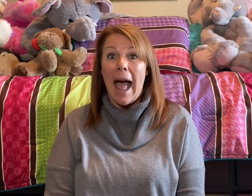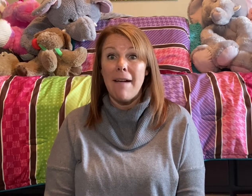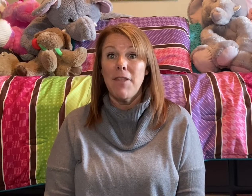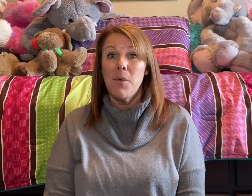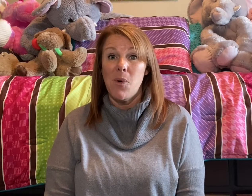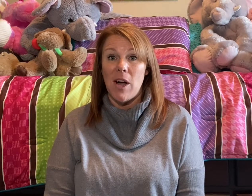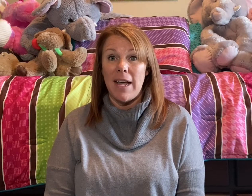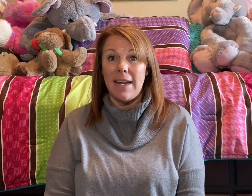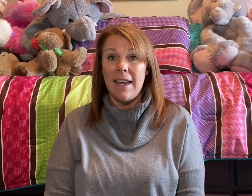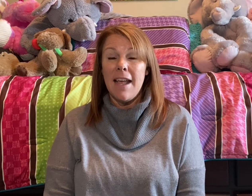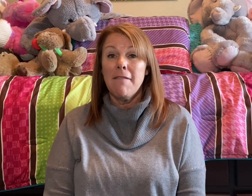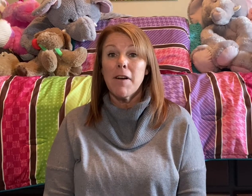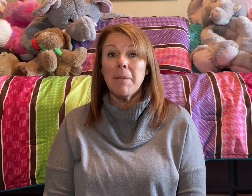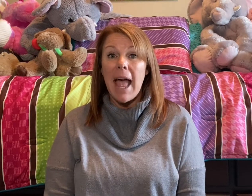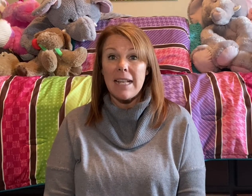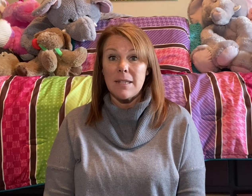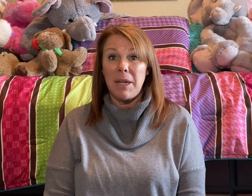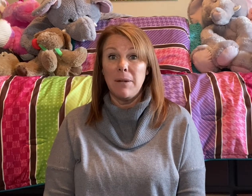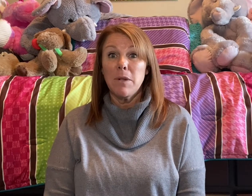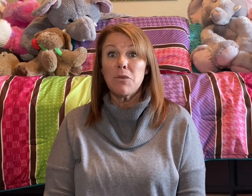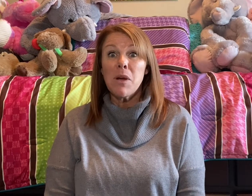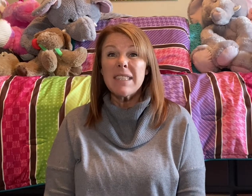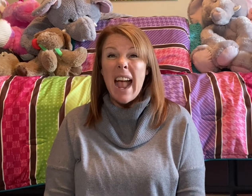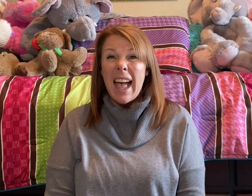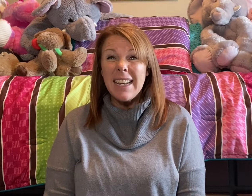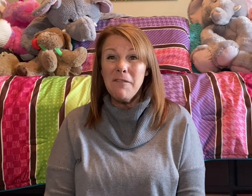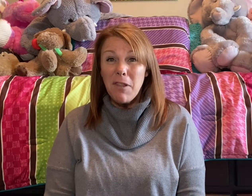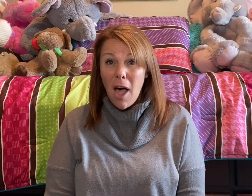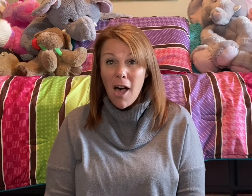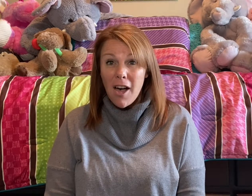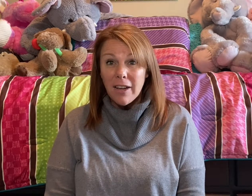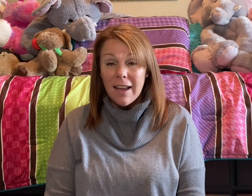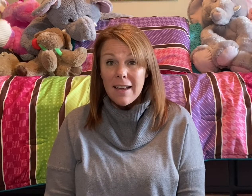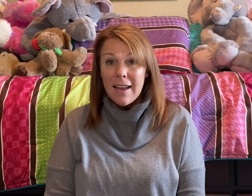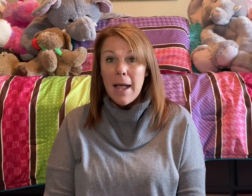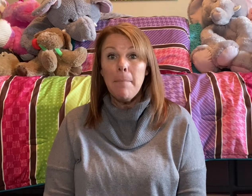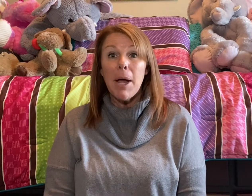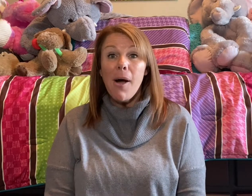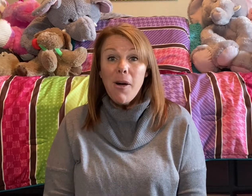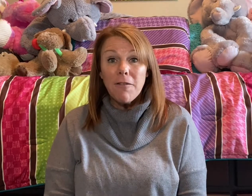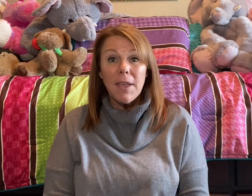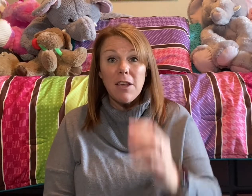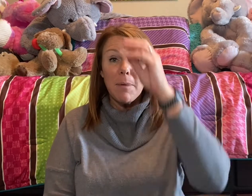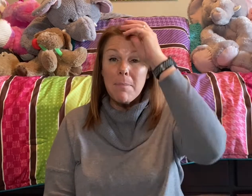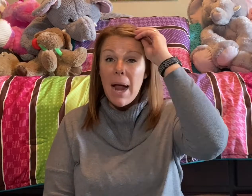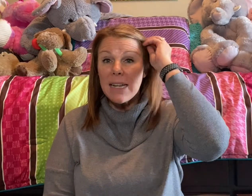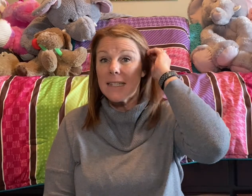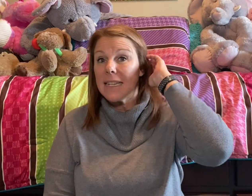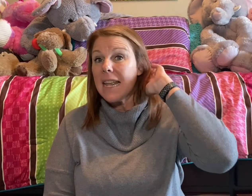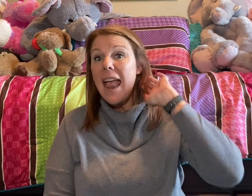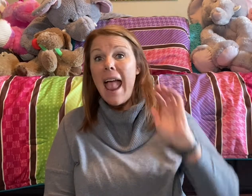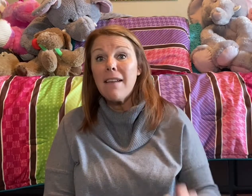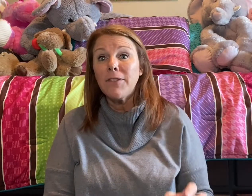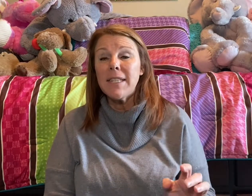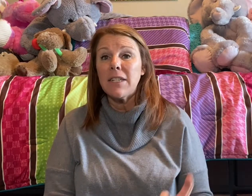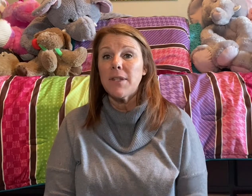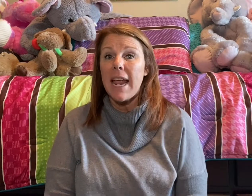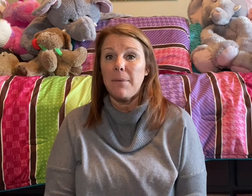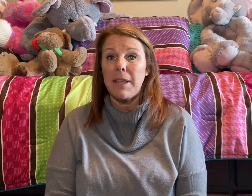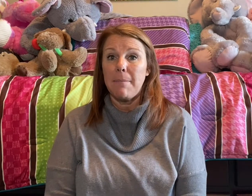the one from last week, which was kind of long, but hopefully you've been practicing it every single day with me.